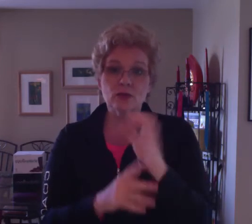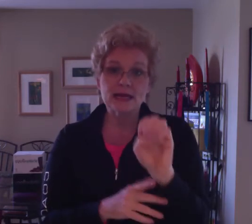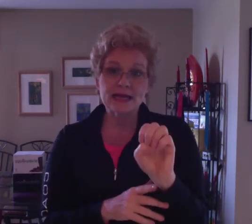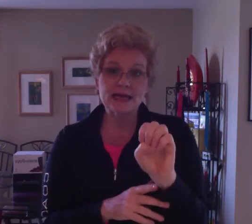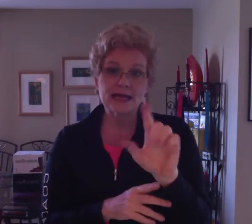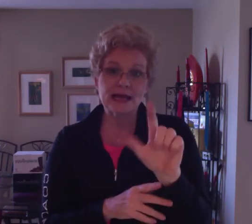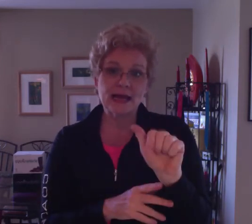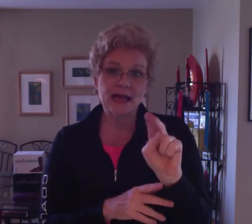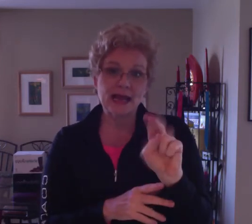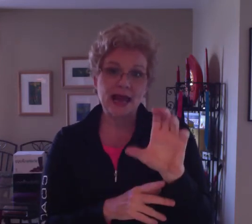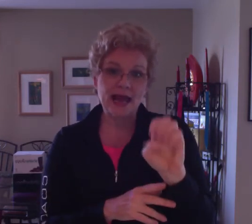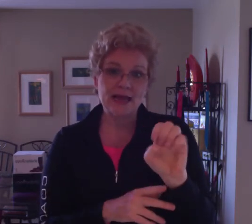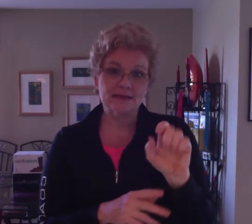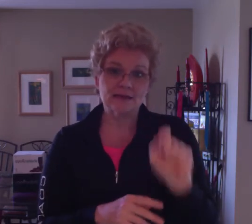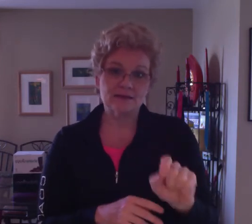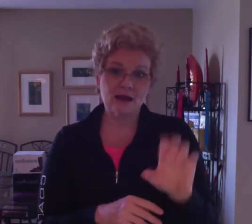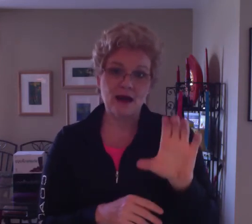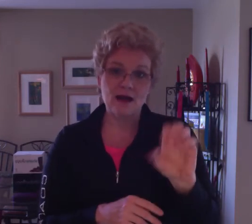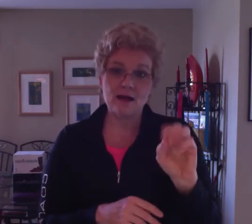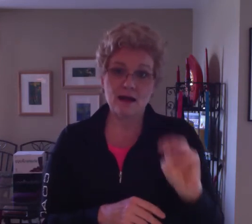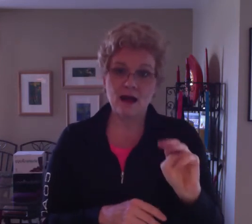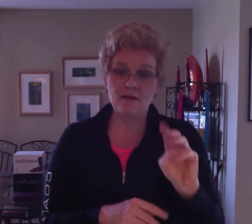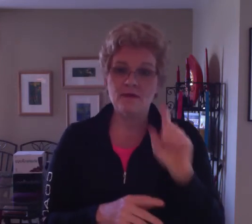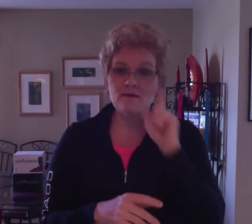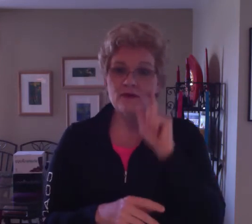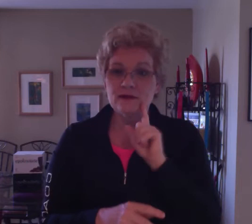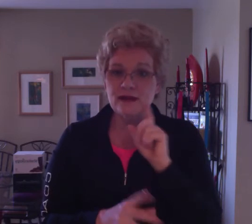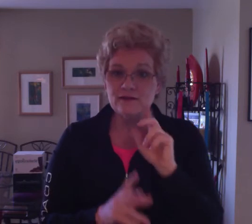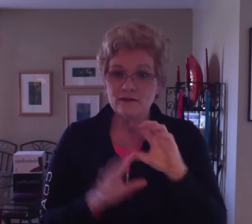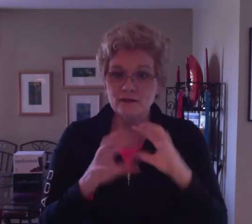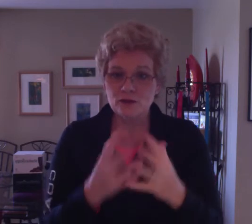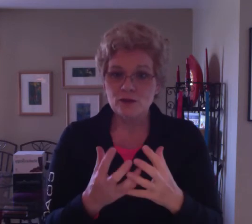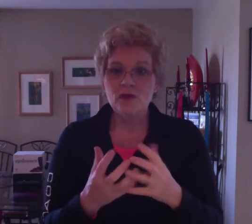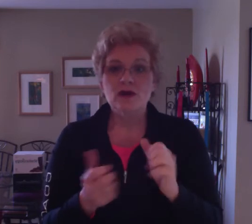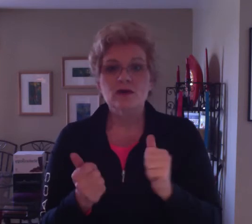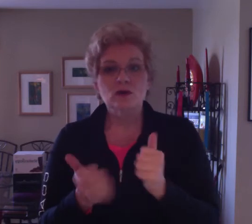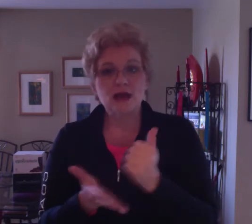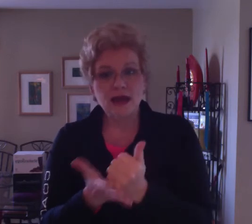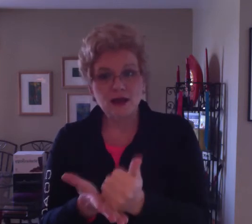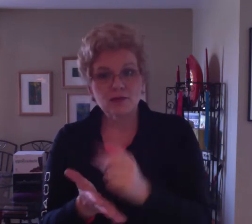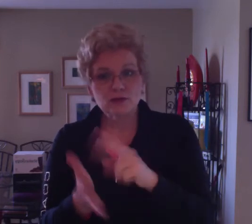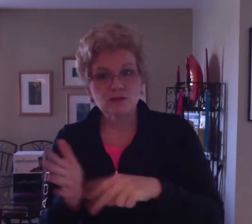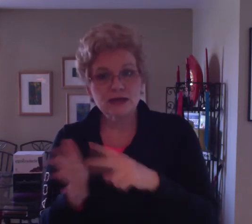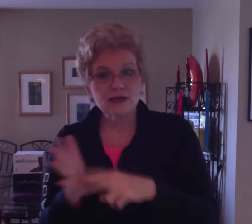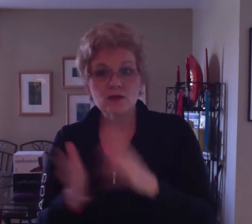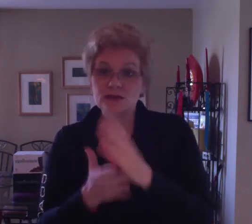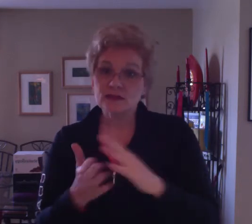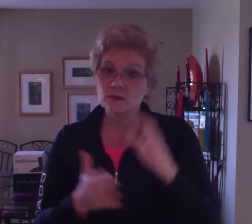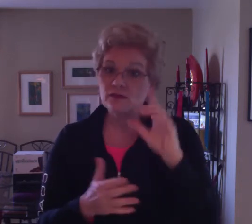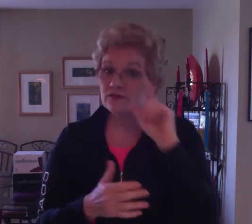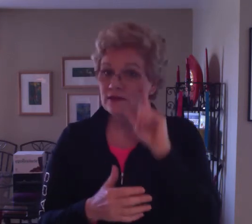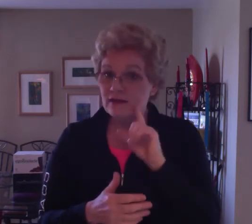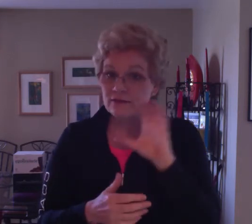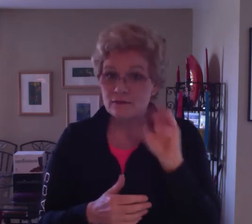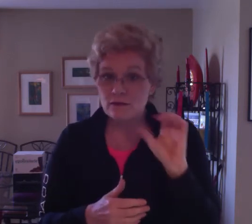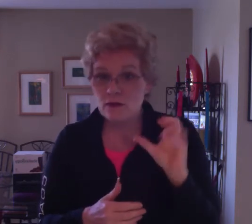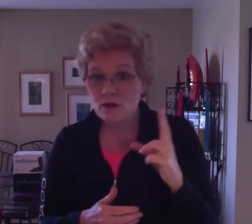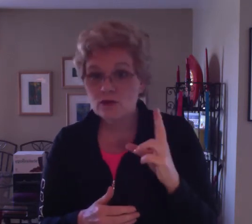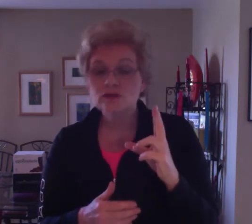elance.com. And they help me so much with maybe if you need to read it, or if by chance you have coaches that are hearing impaired or like to